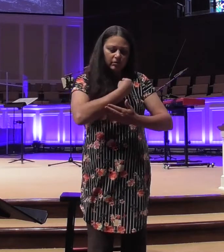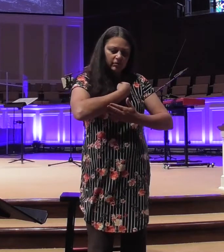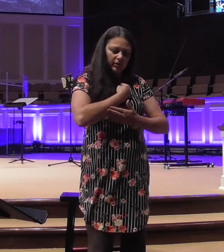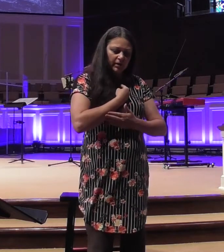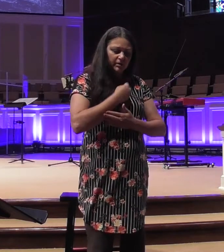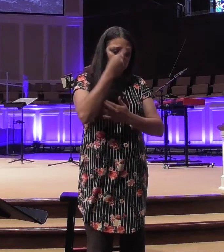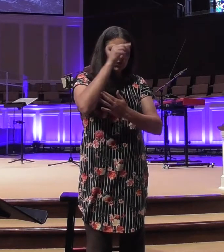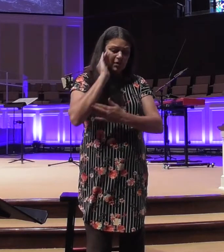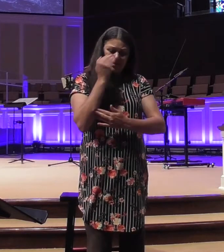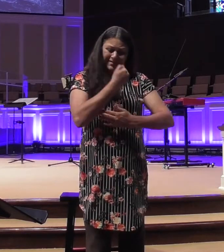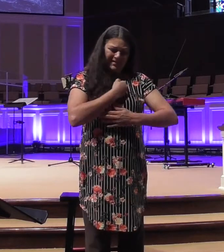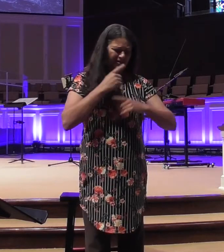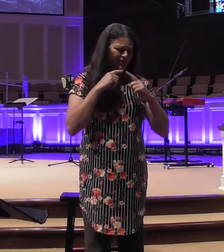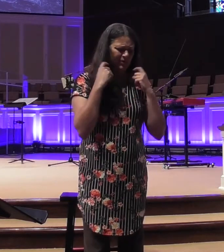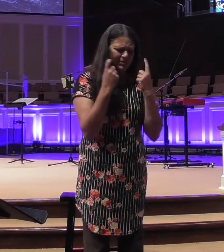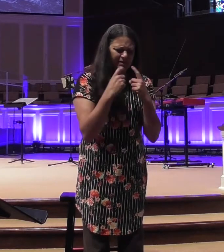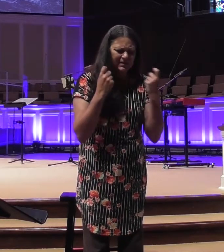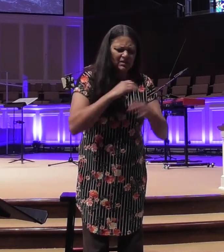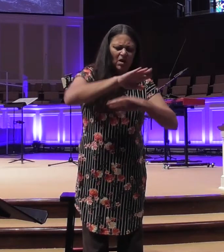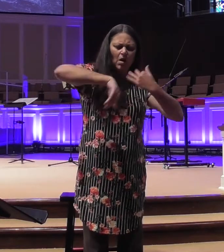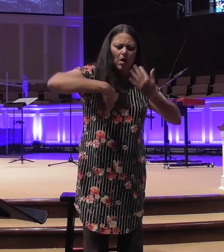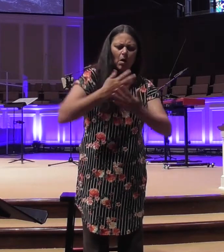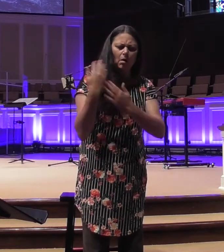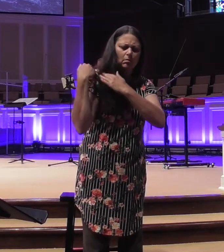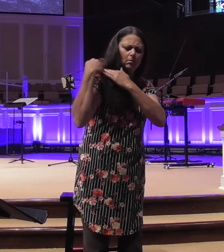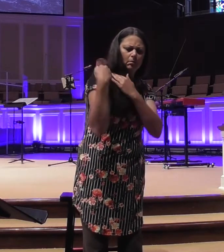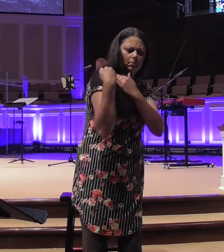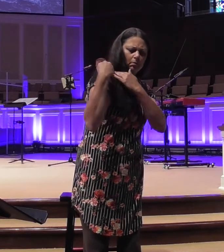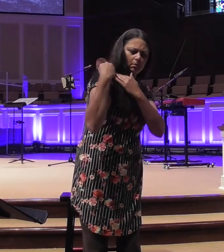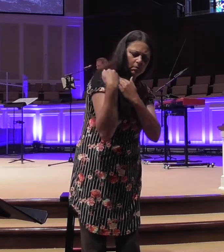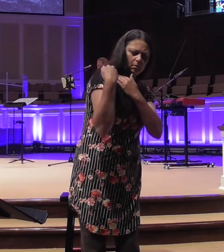You let all of the weight of the sin